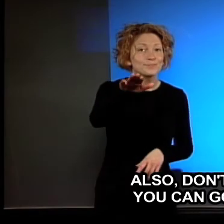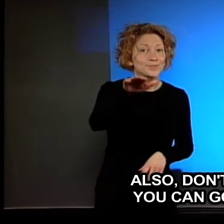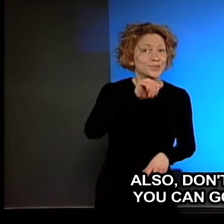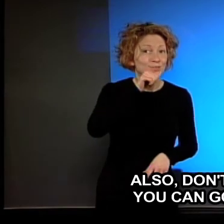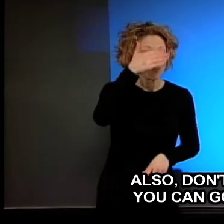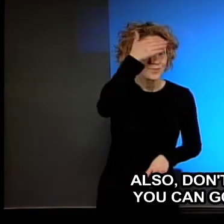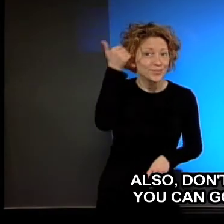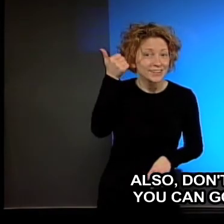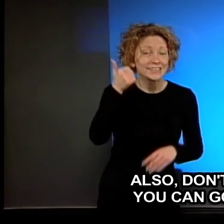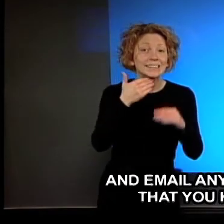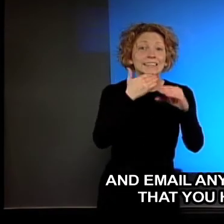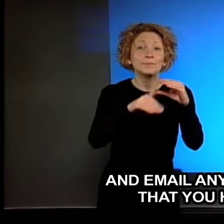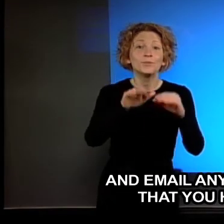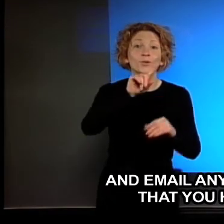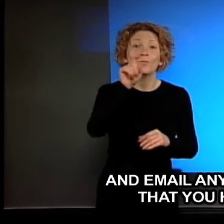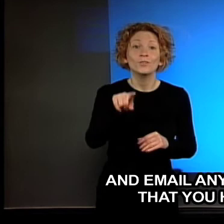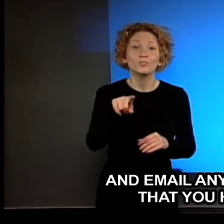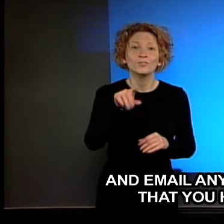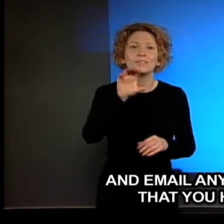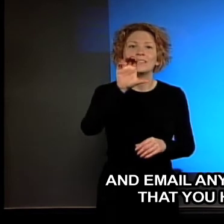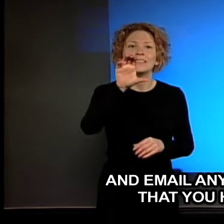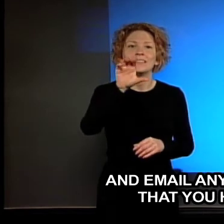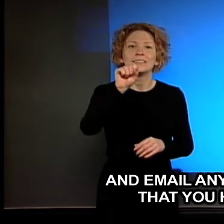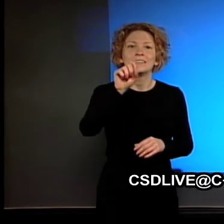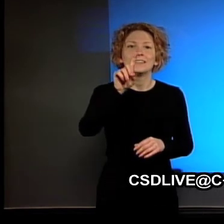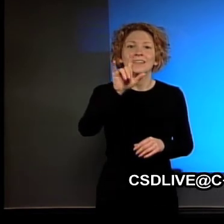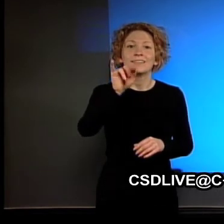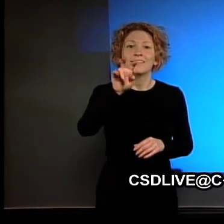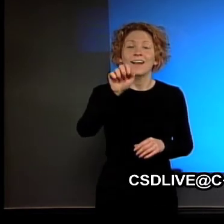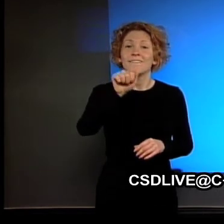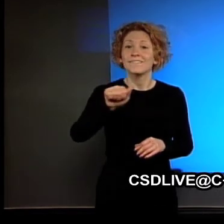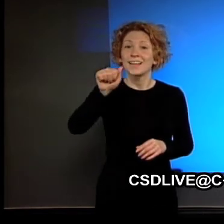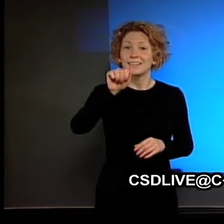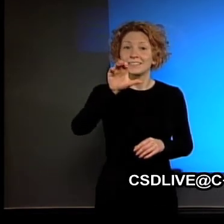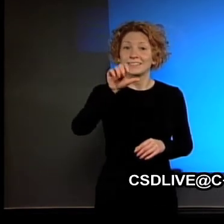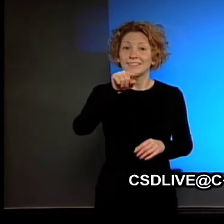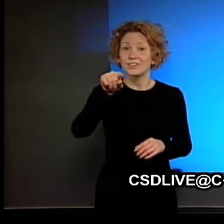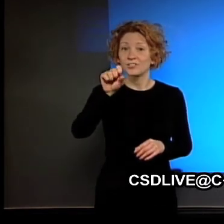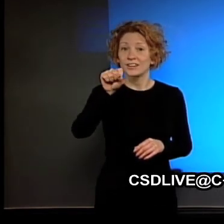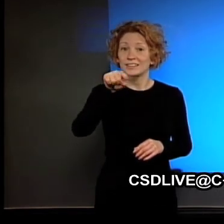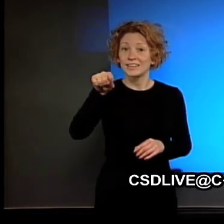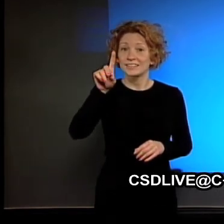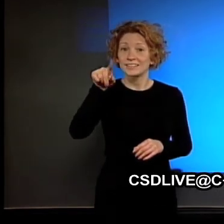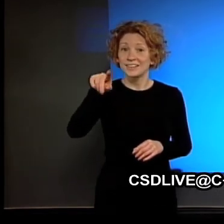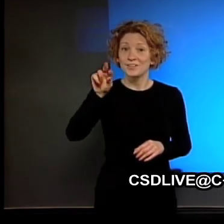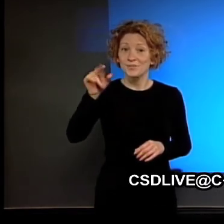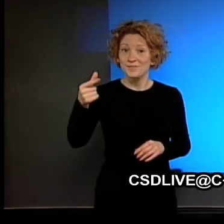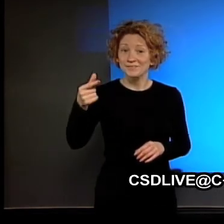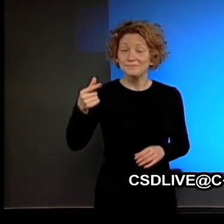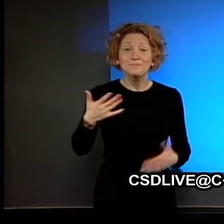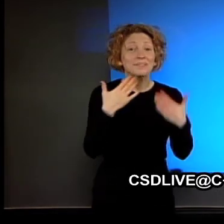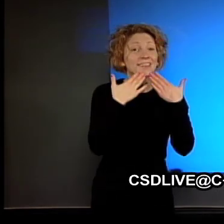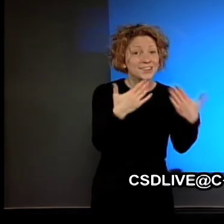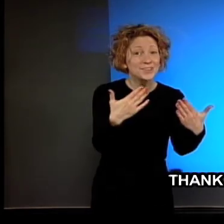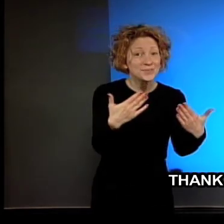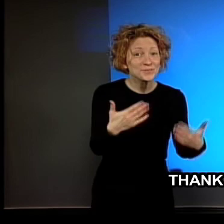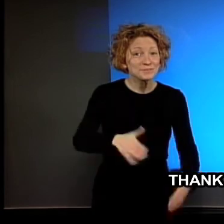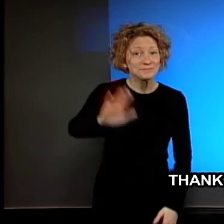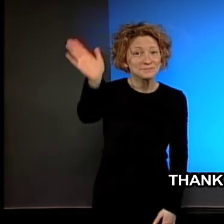Also, don't forget, you can go ahead and email any questions that you have to csdlive@c-s-d.org. Thank you.